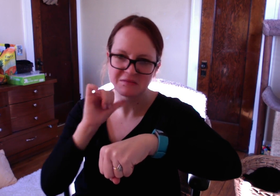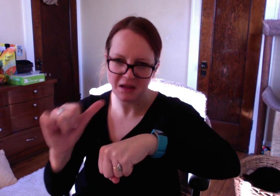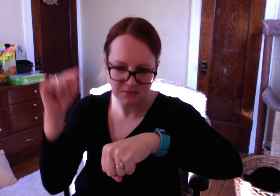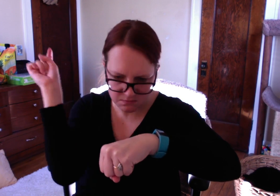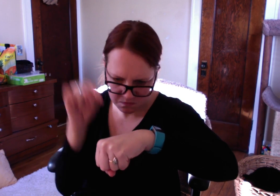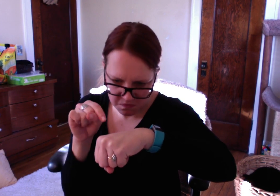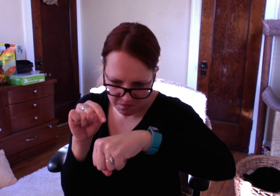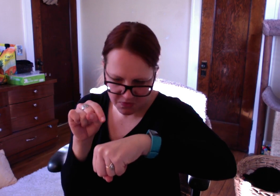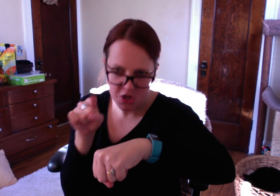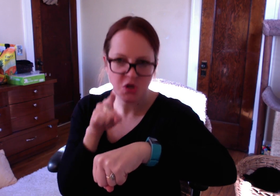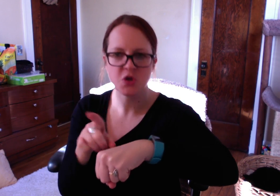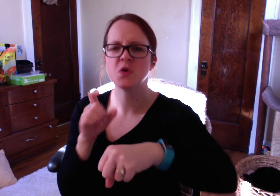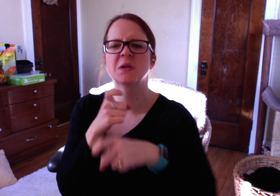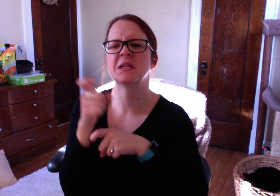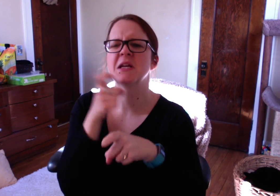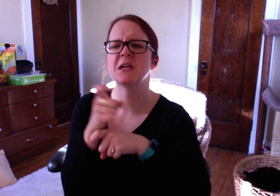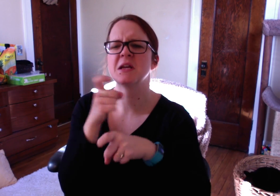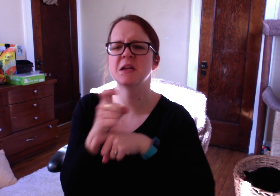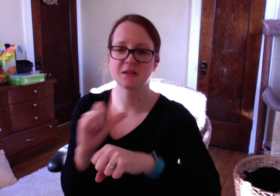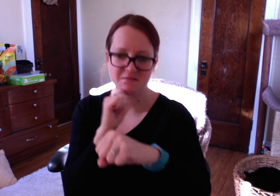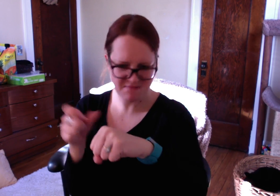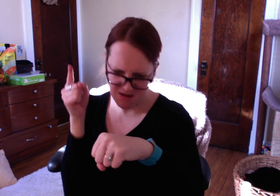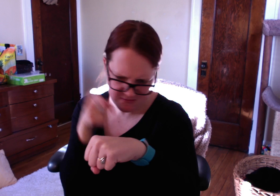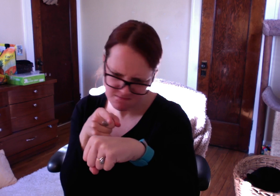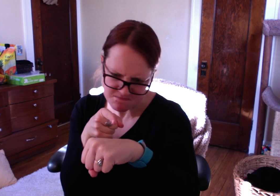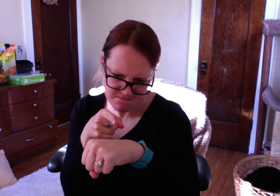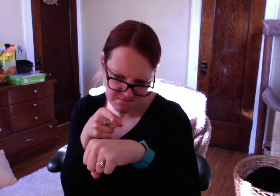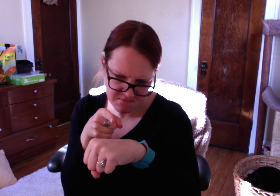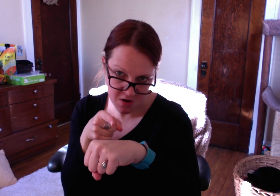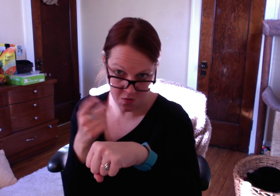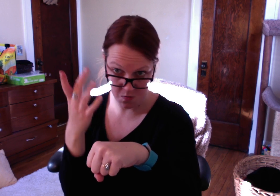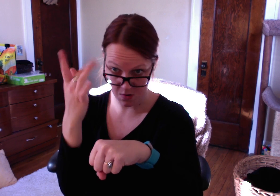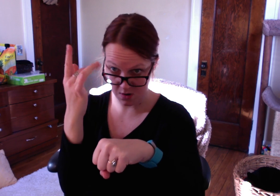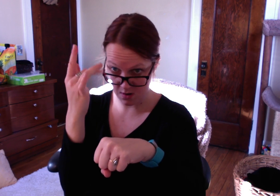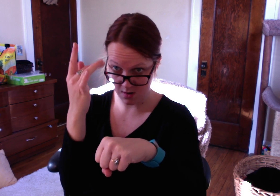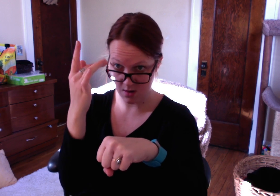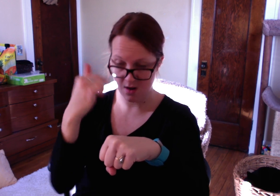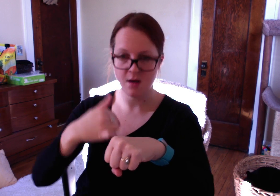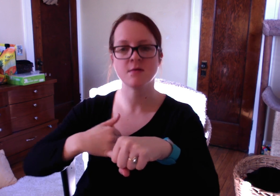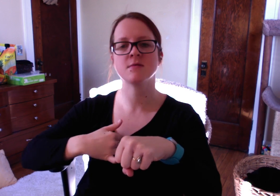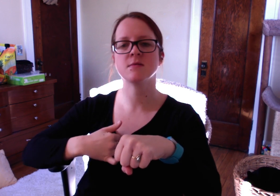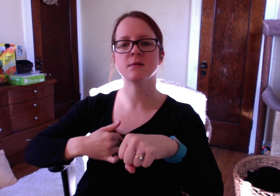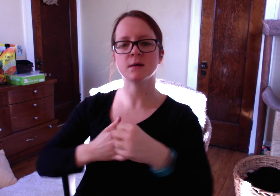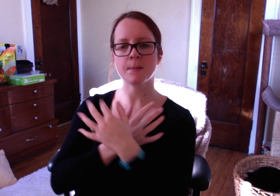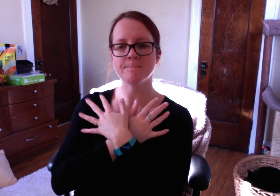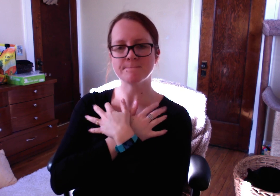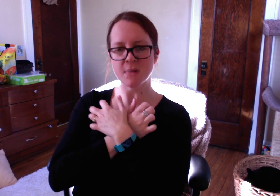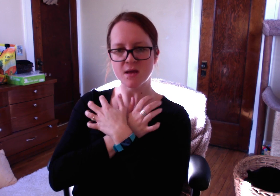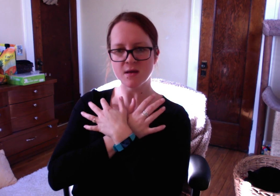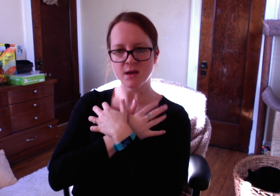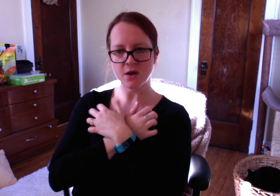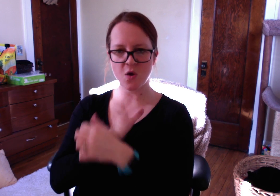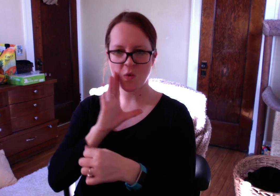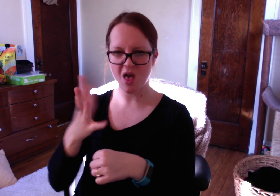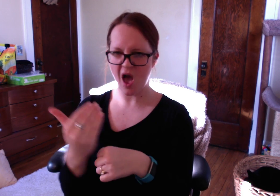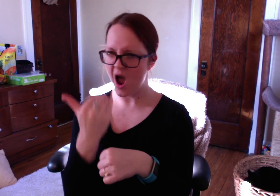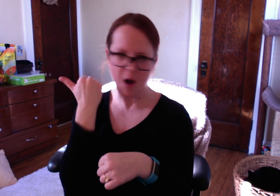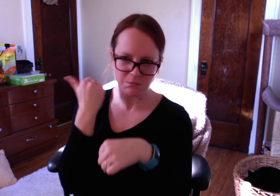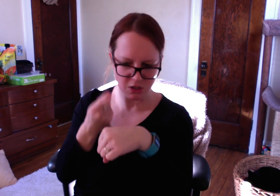ever tease anyone else again, because I, Bear, am going to eat you.